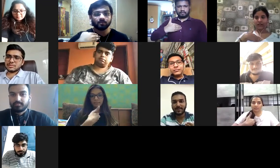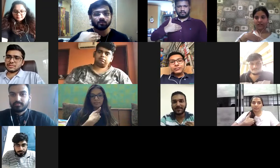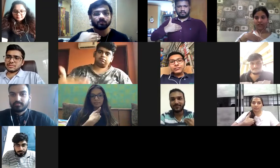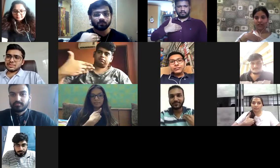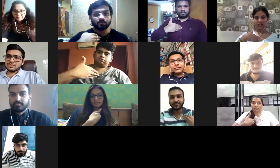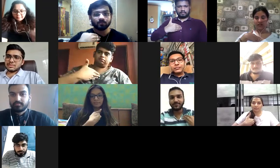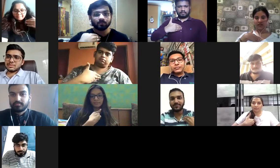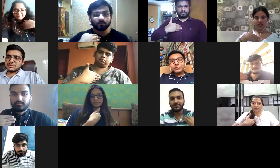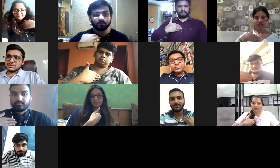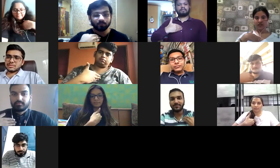This is sign for me.